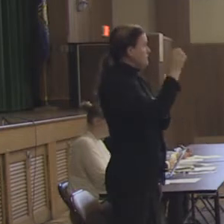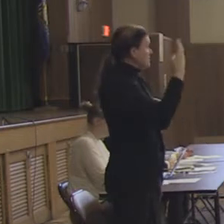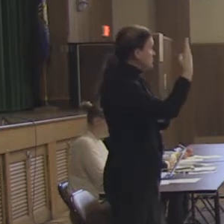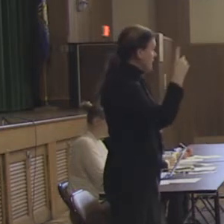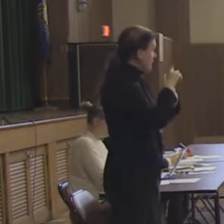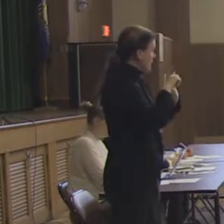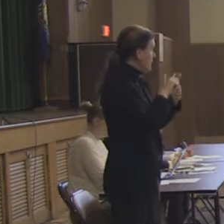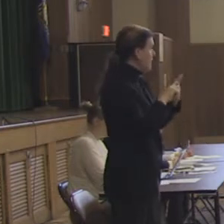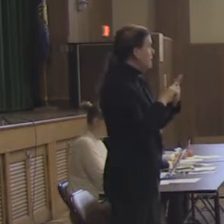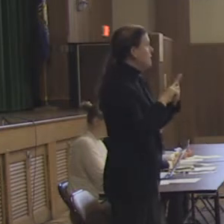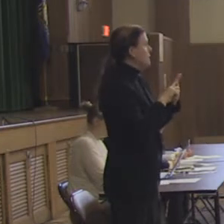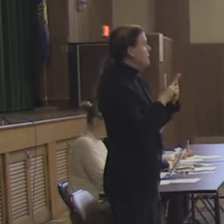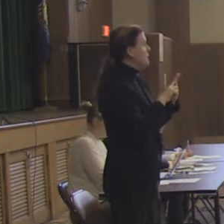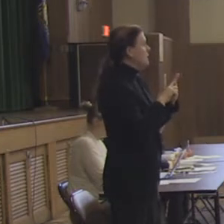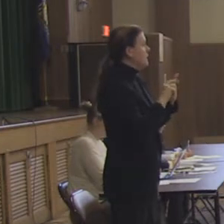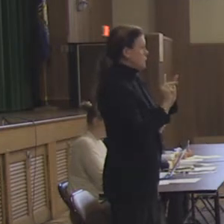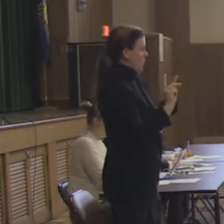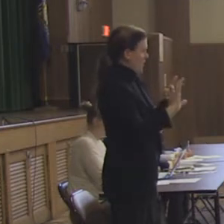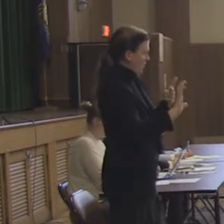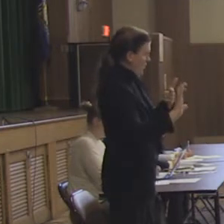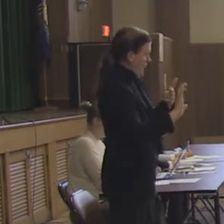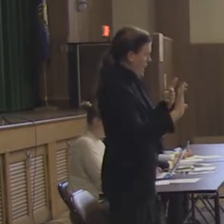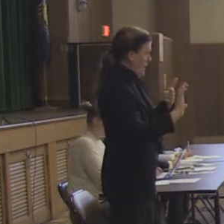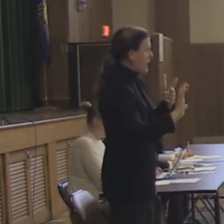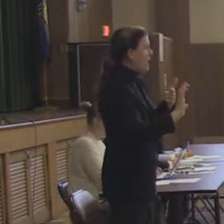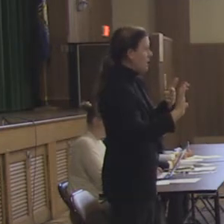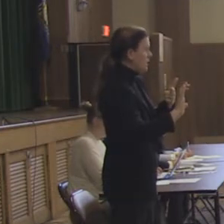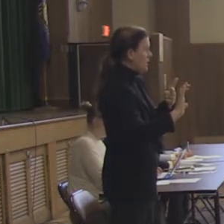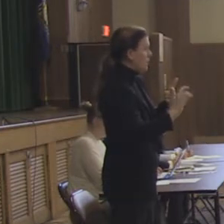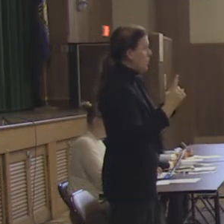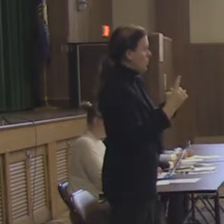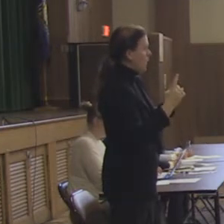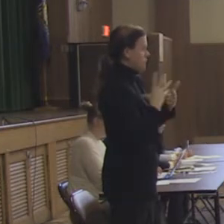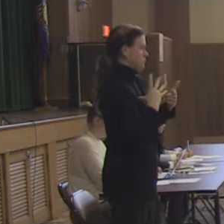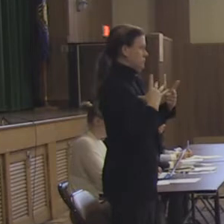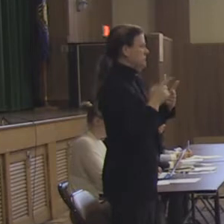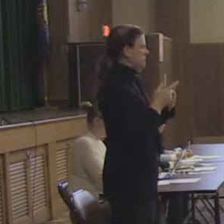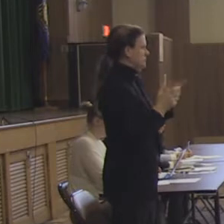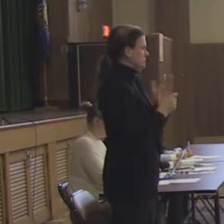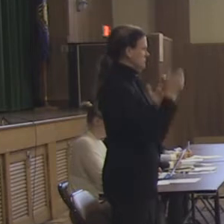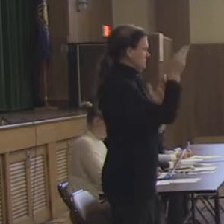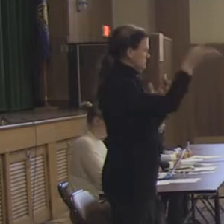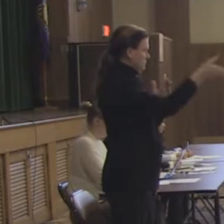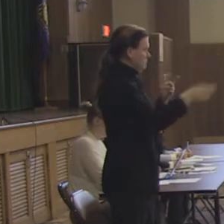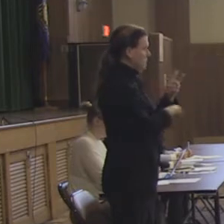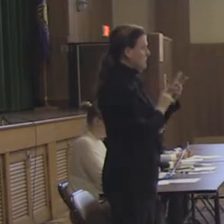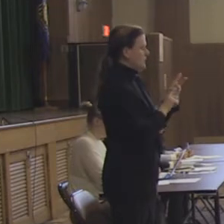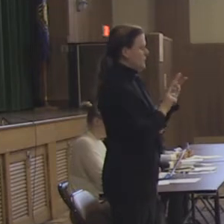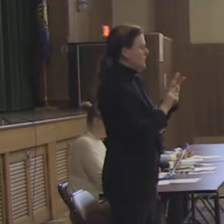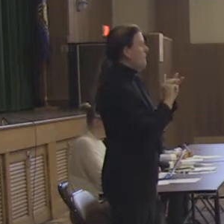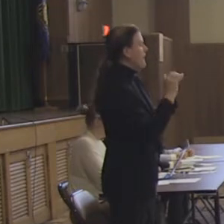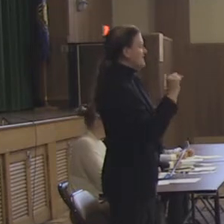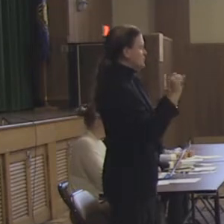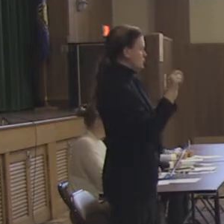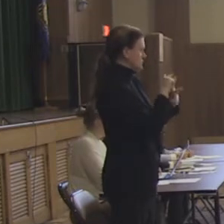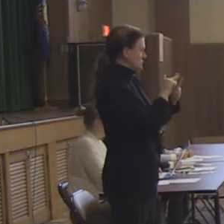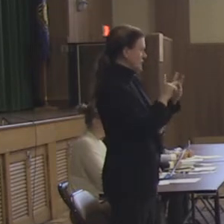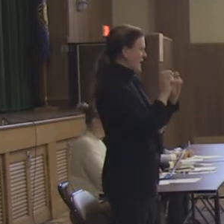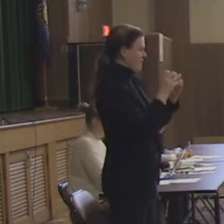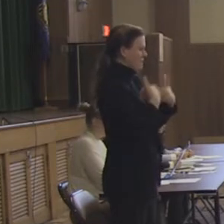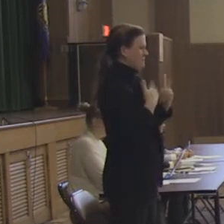Michigan, North Carolina is a particular one I left you, and the one I worked in was in